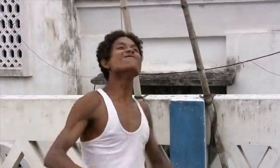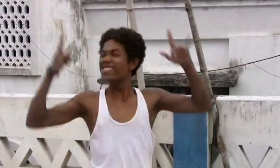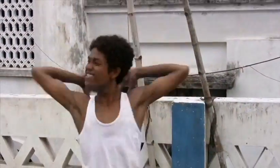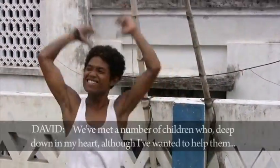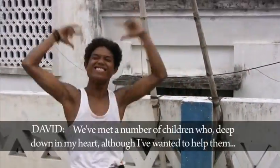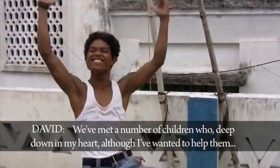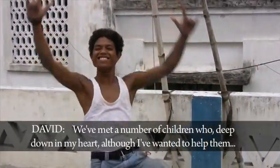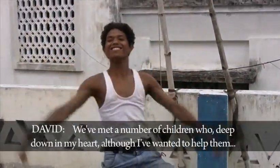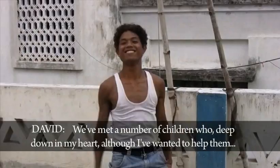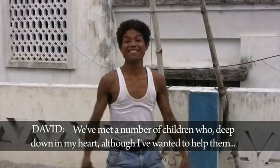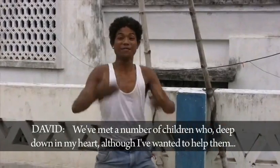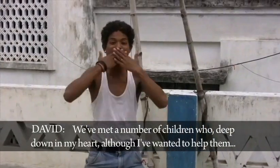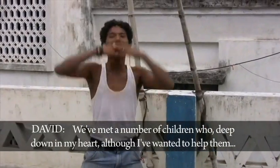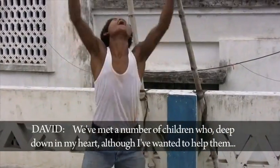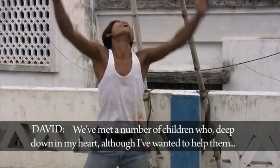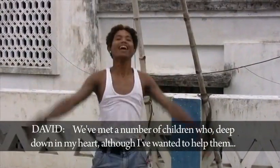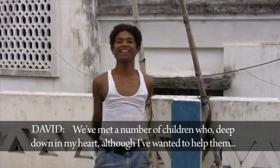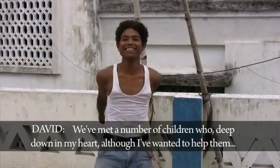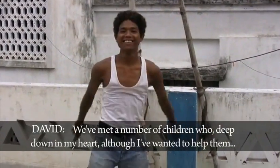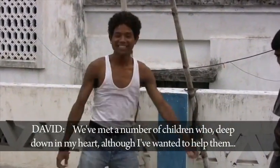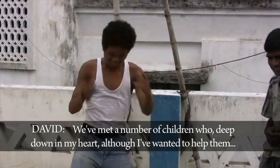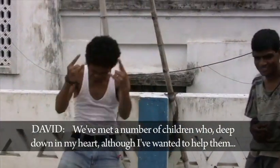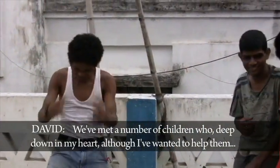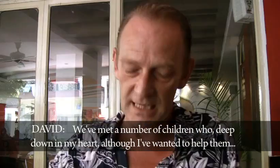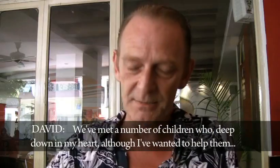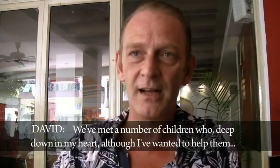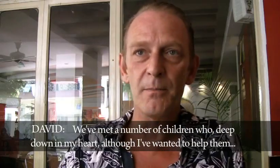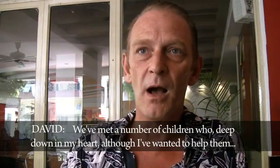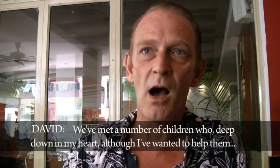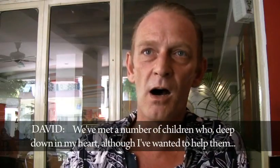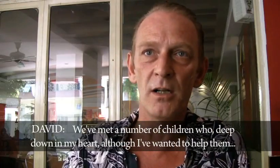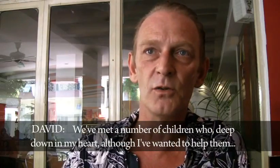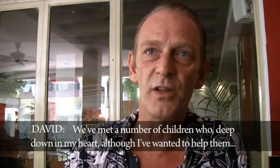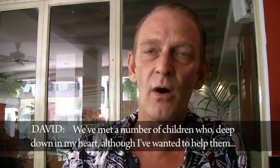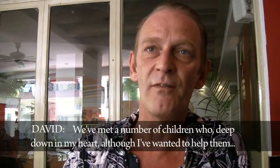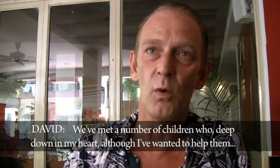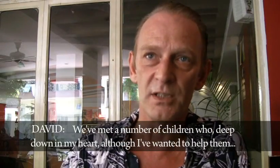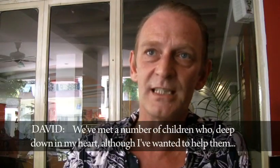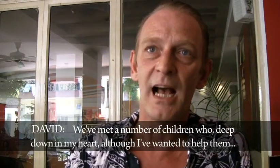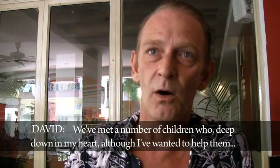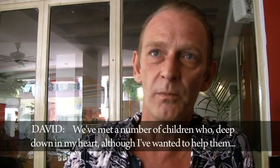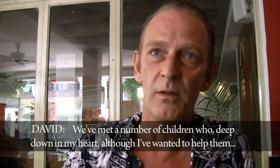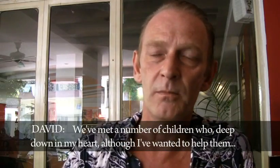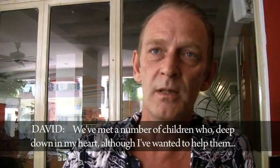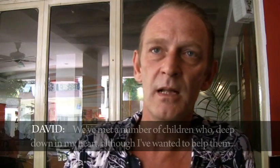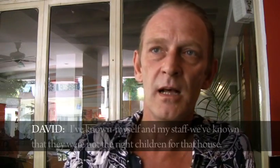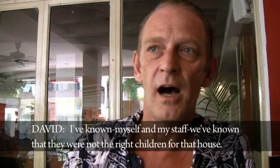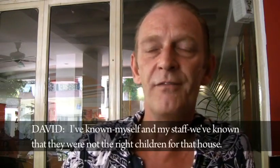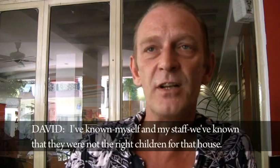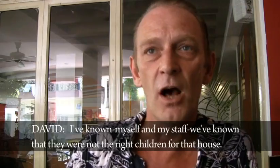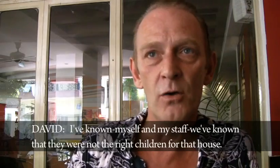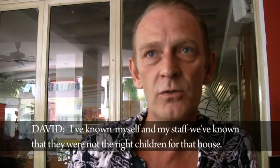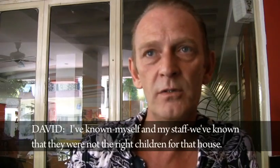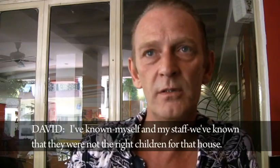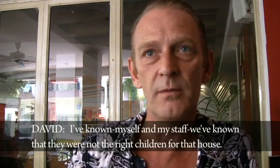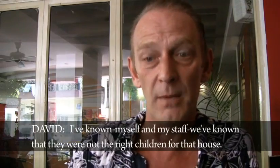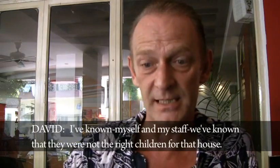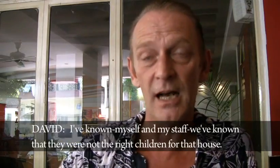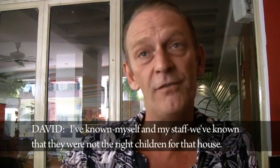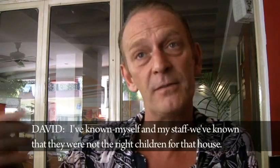We've met a number of children who, deep down in my heart, although I've wanted to help them, I've known, myself and my